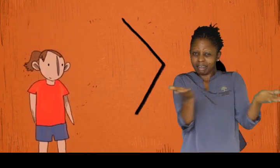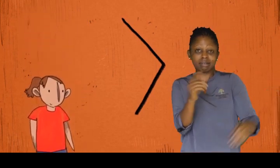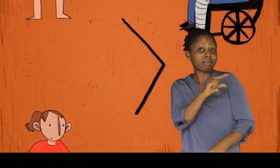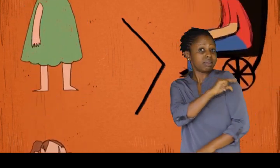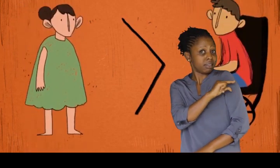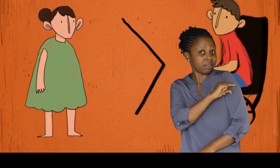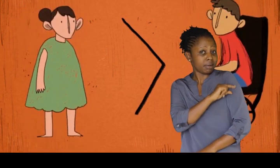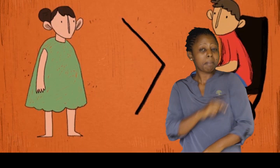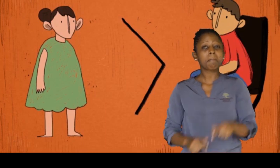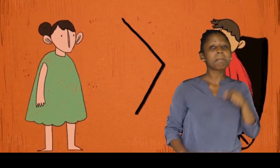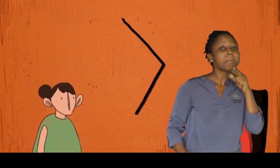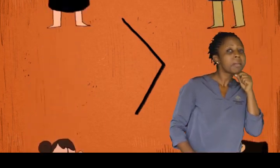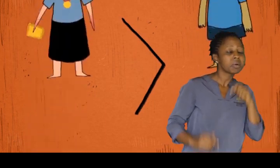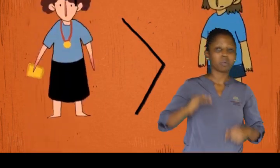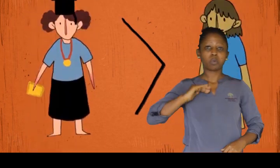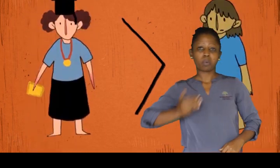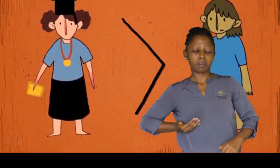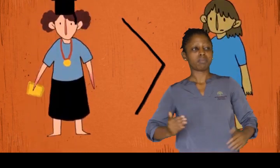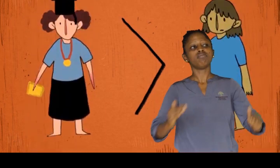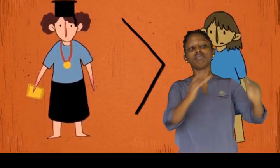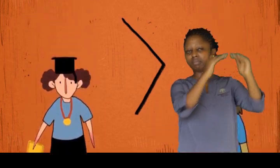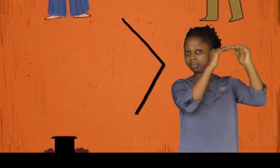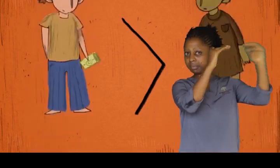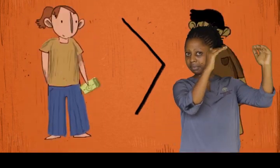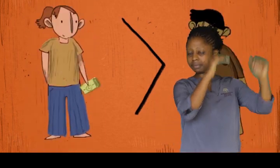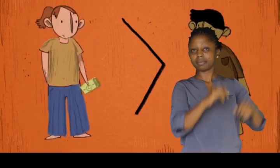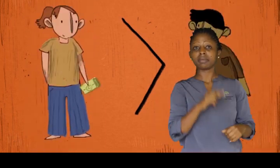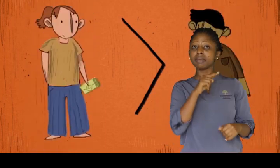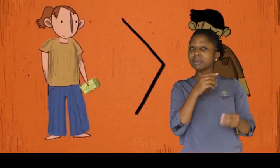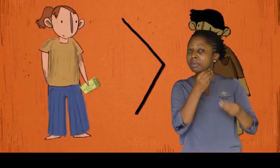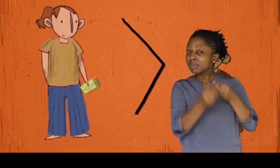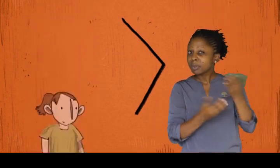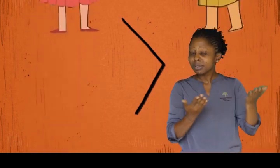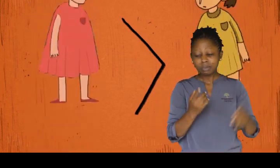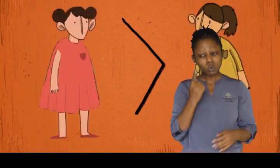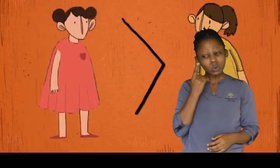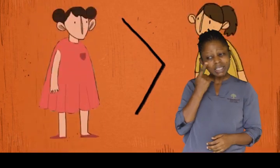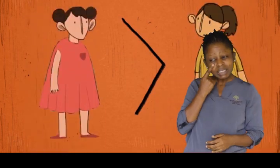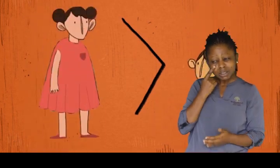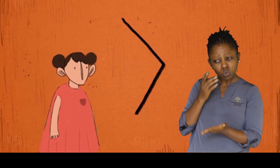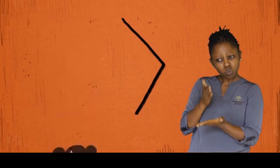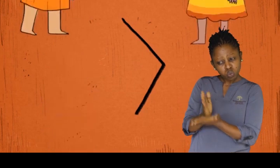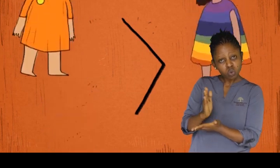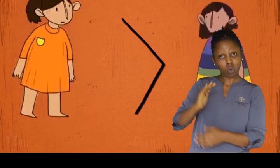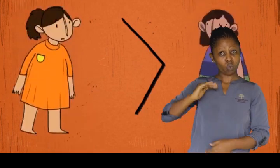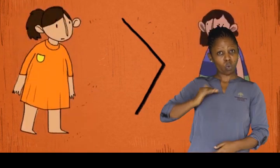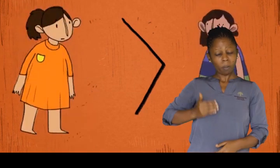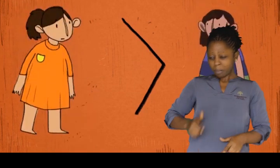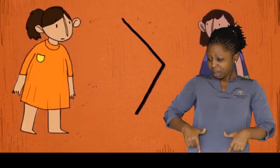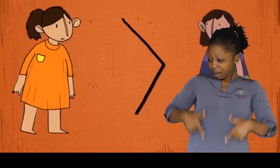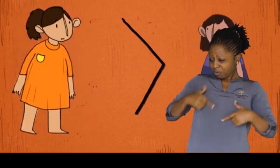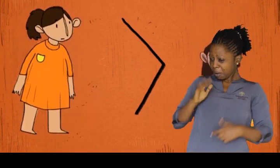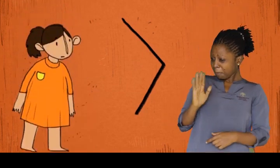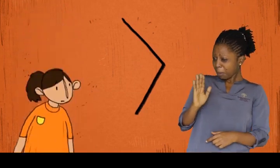Substantive equality can be understood as equality of results between all genders.